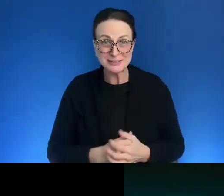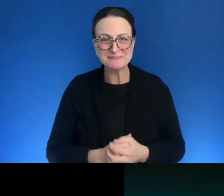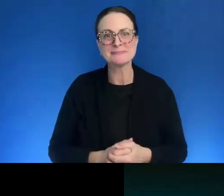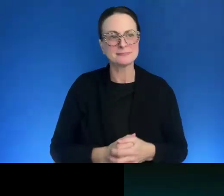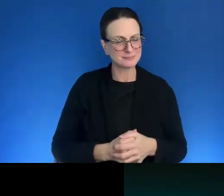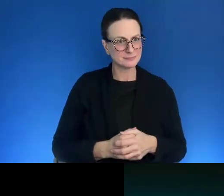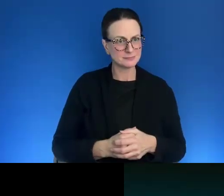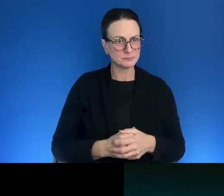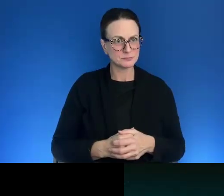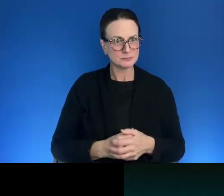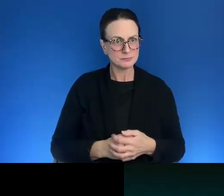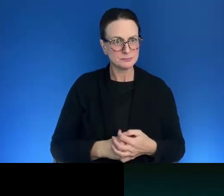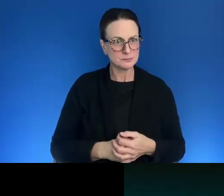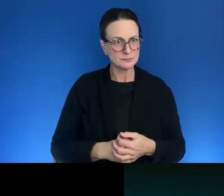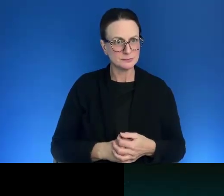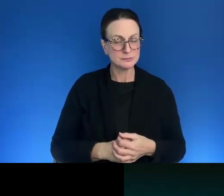So